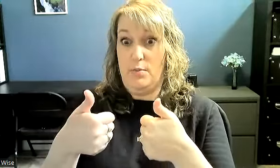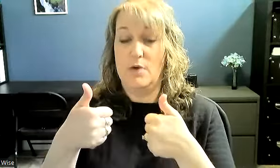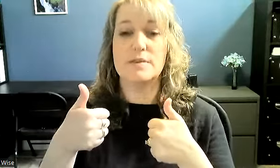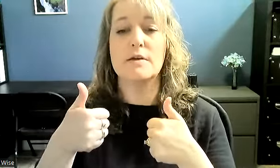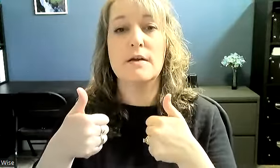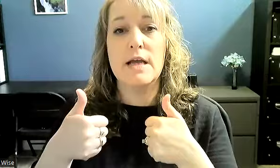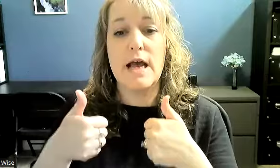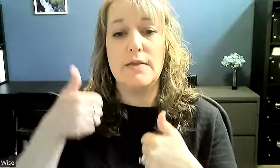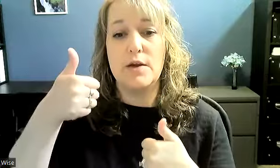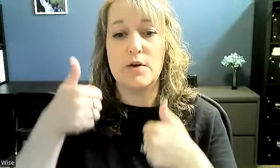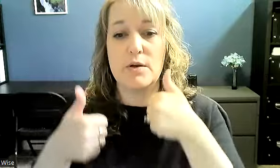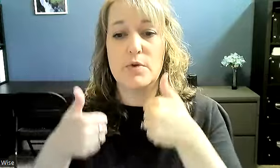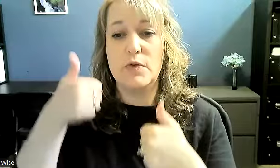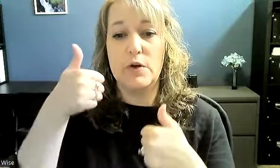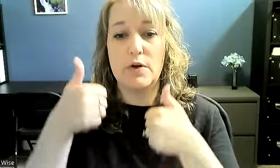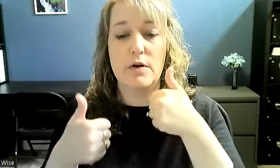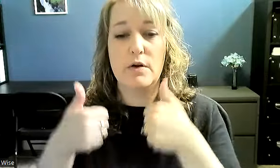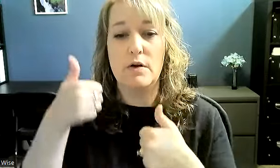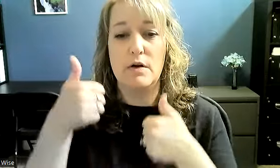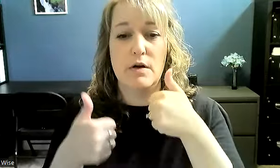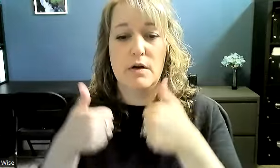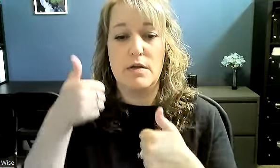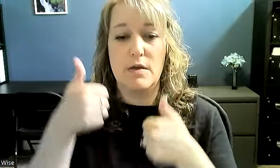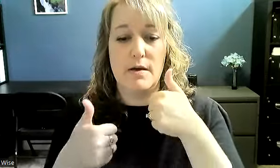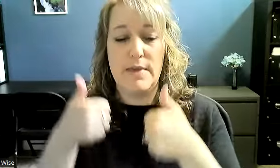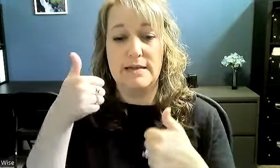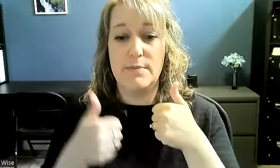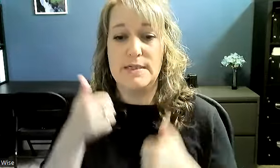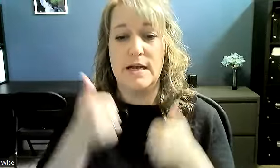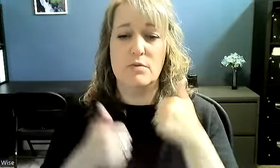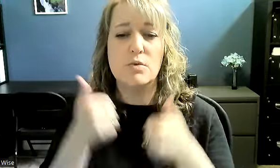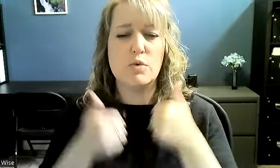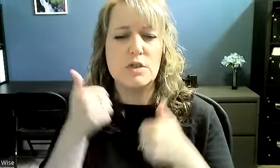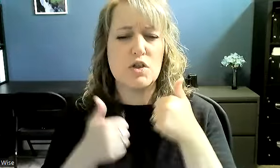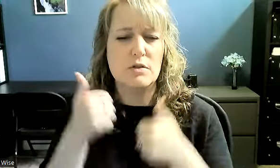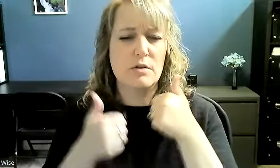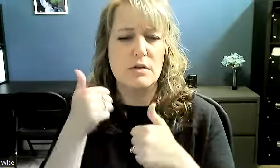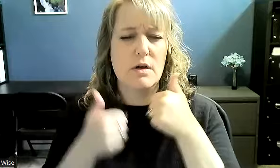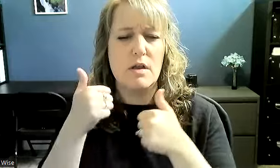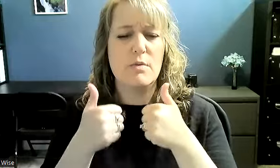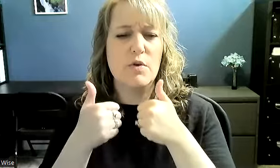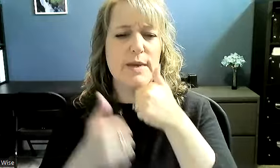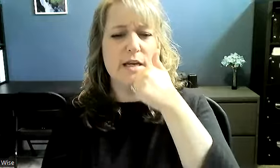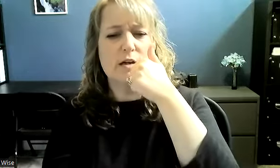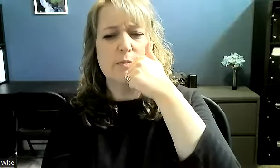palms. And then you're going to move your hands up and down, which. The movement here comes